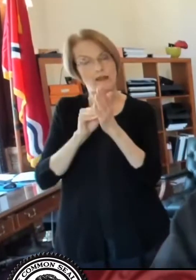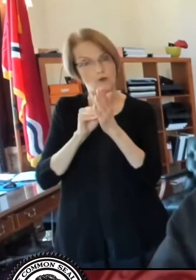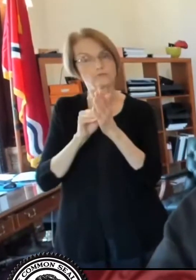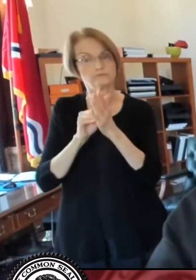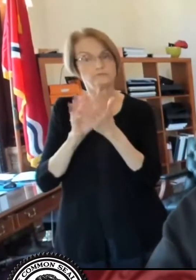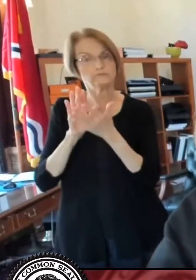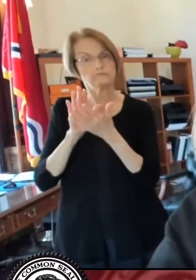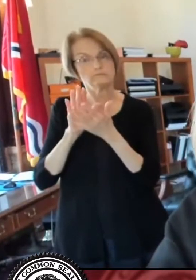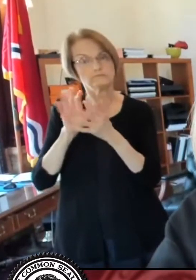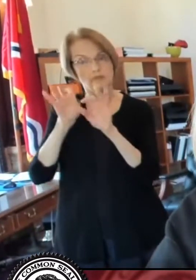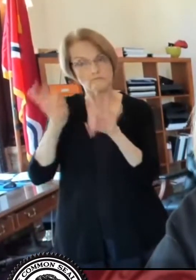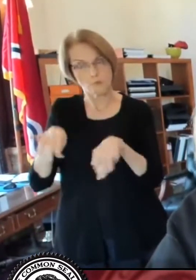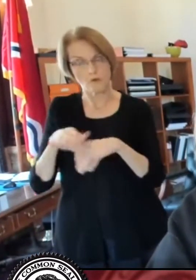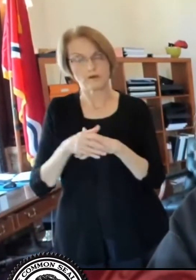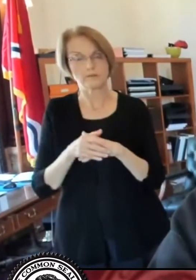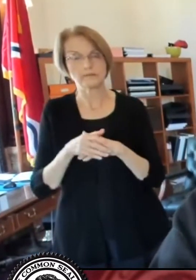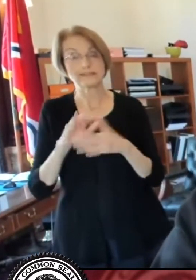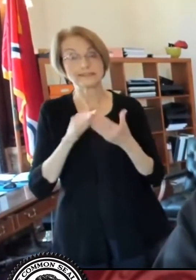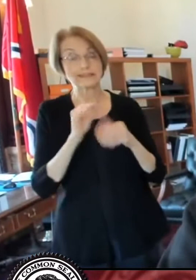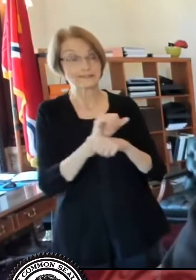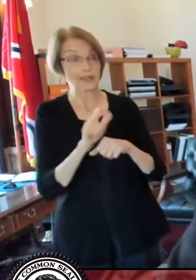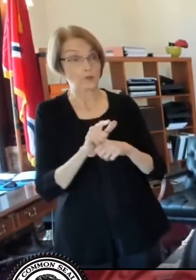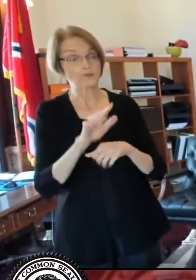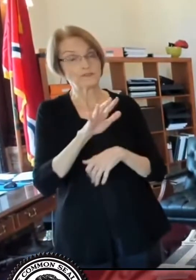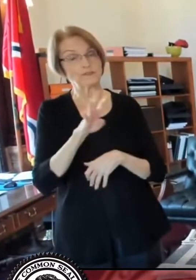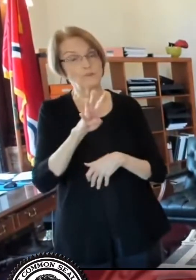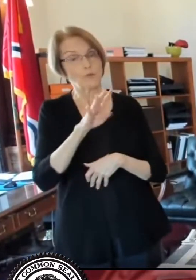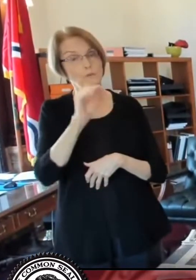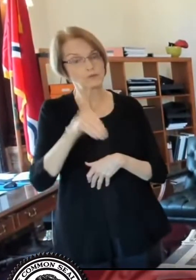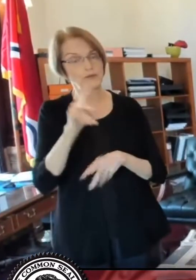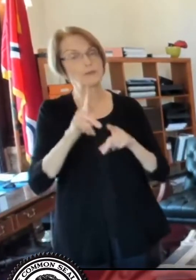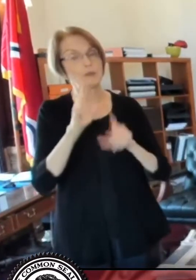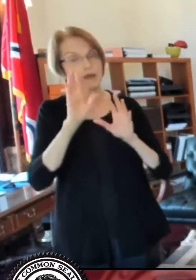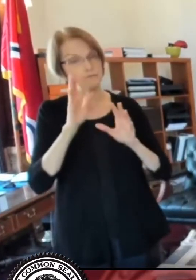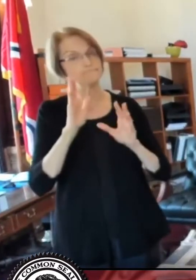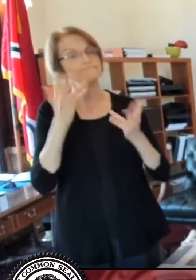City of St. Louis, 54%. Now,